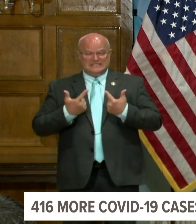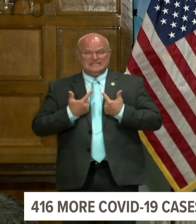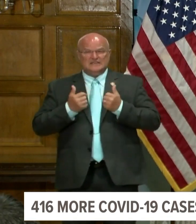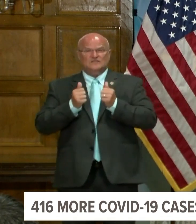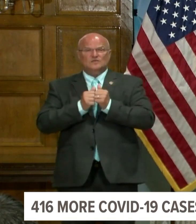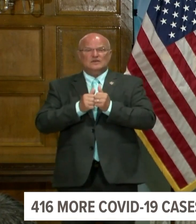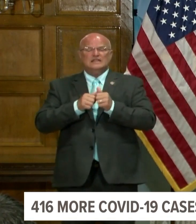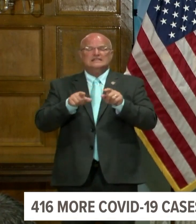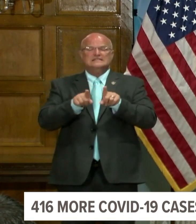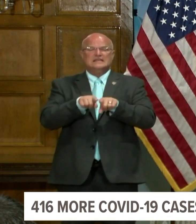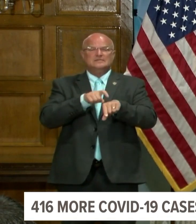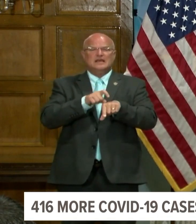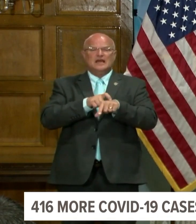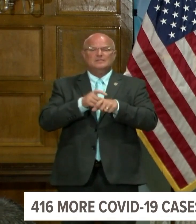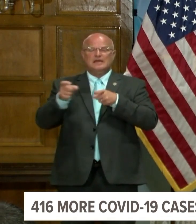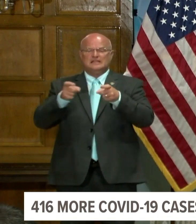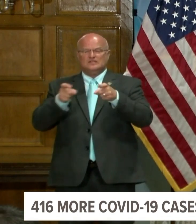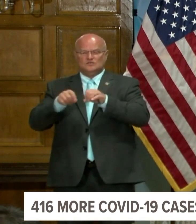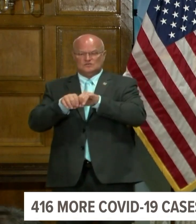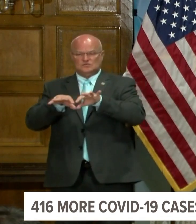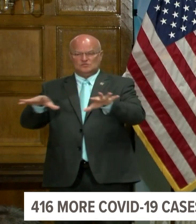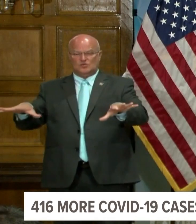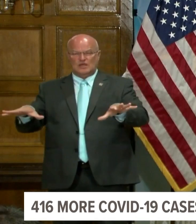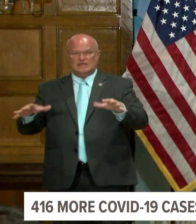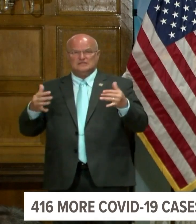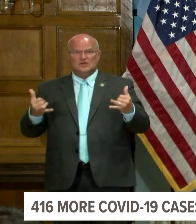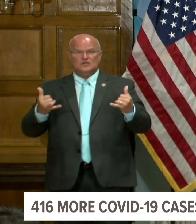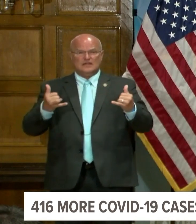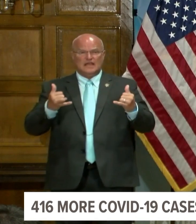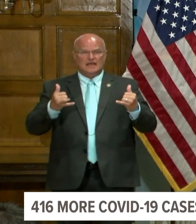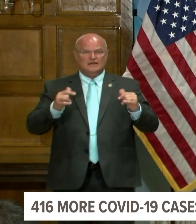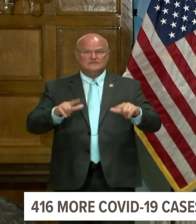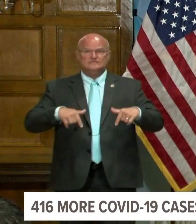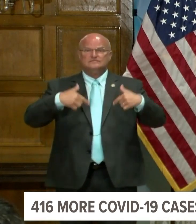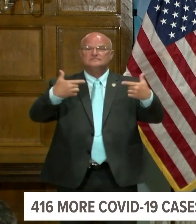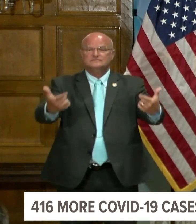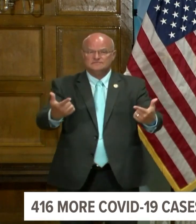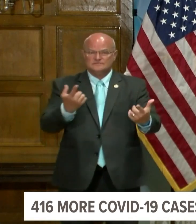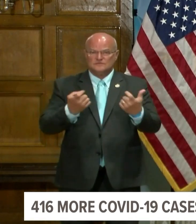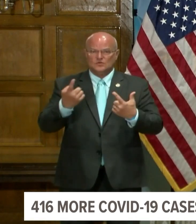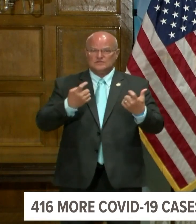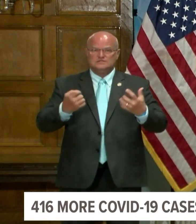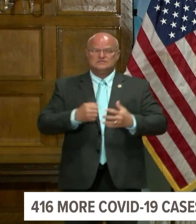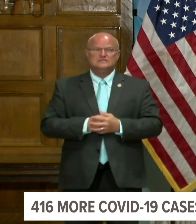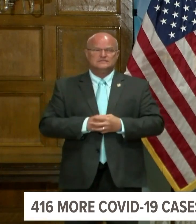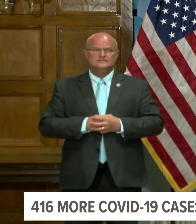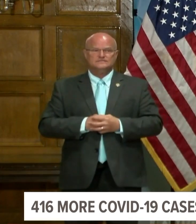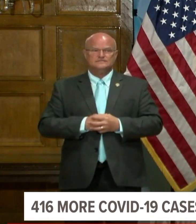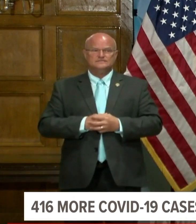the same time to control the spread of this virus. With that, we'll be happy to take any questions.